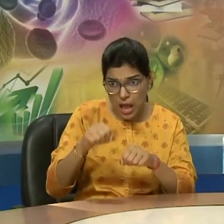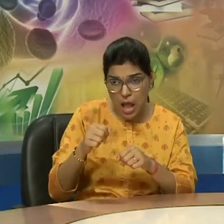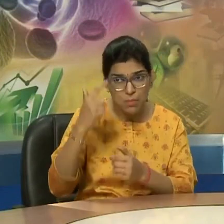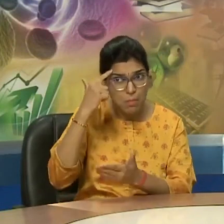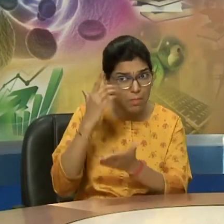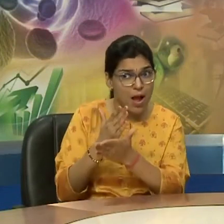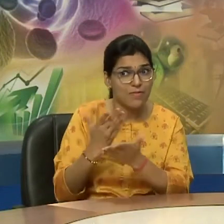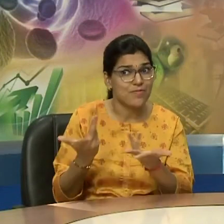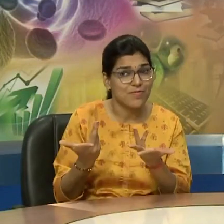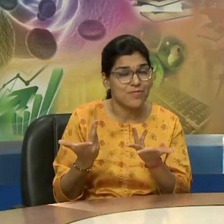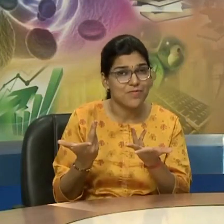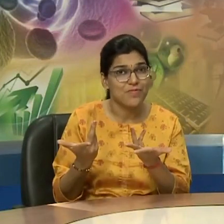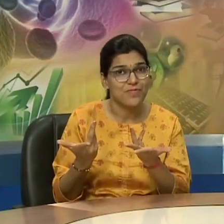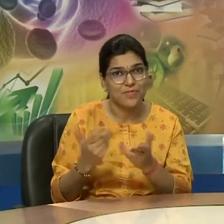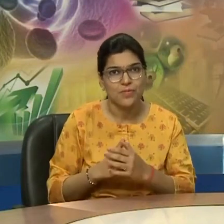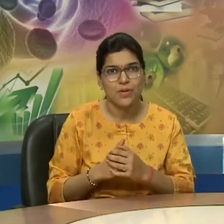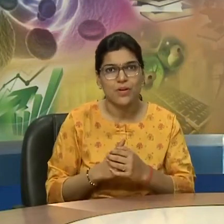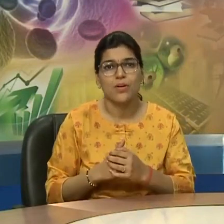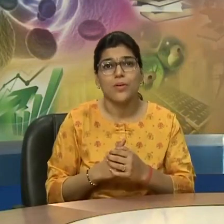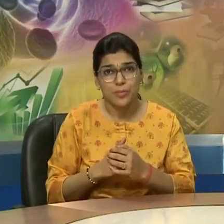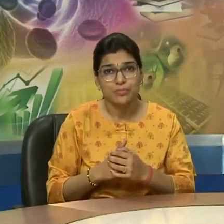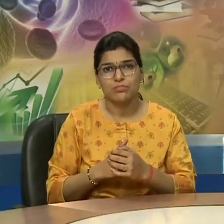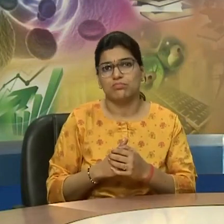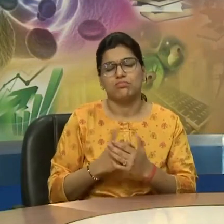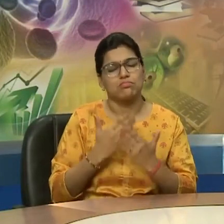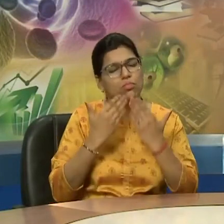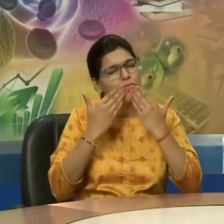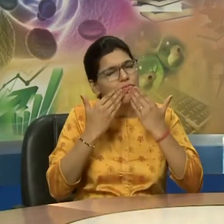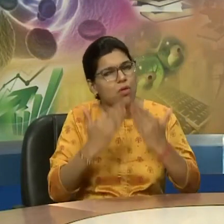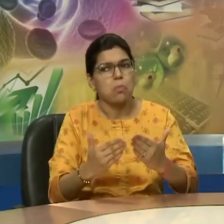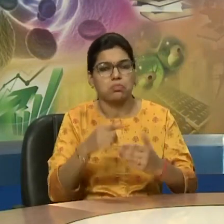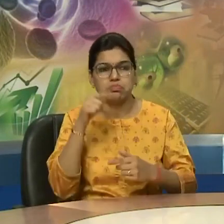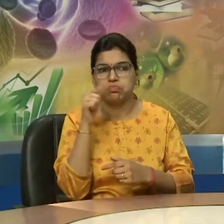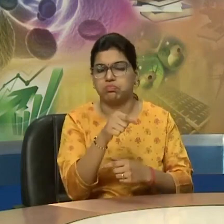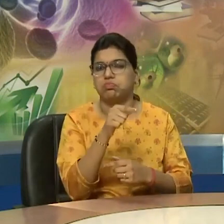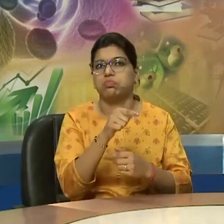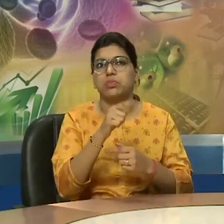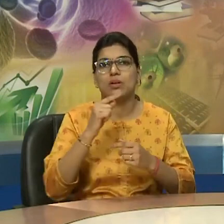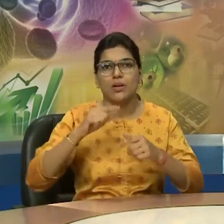I am 80. Can you believe?